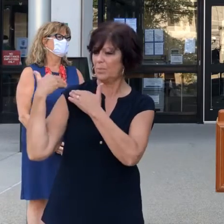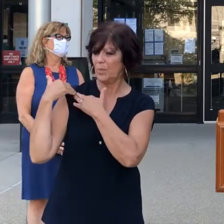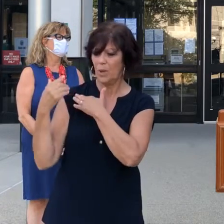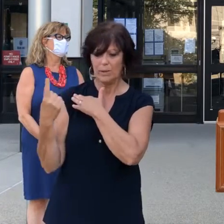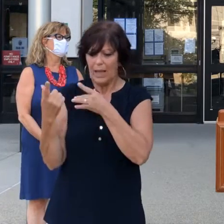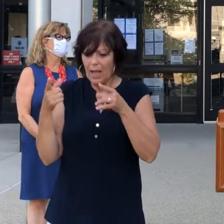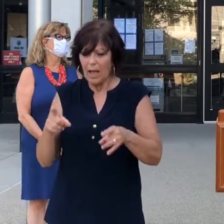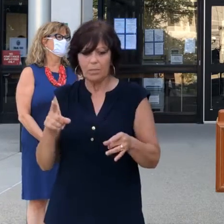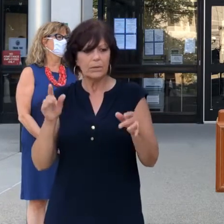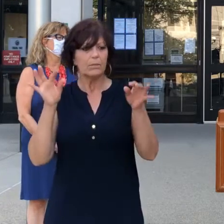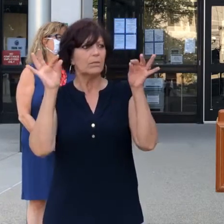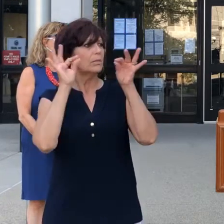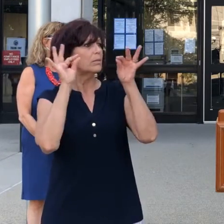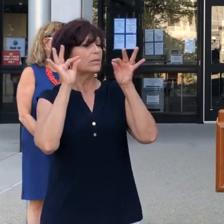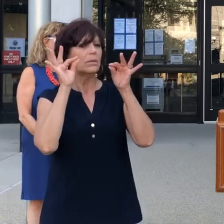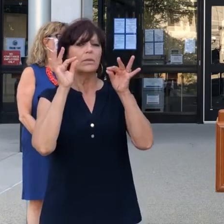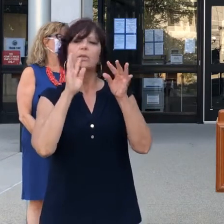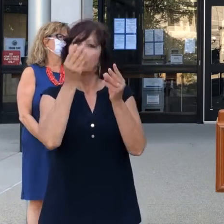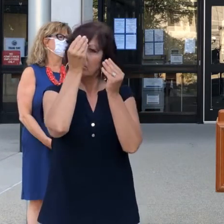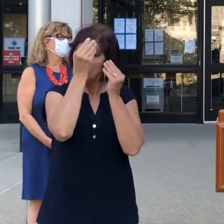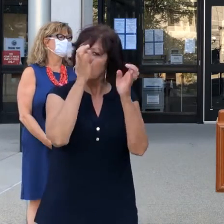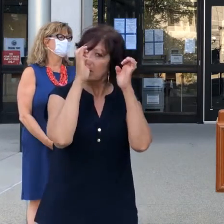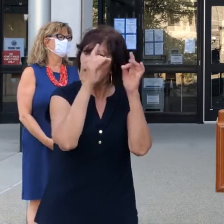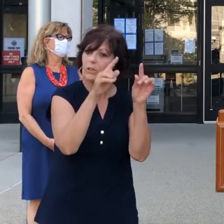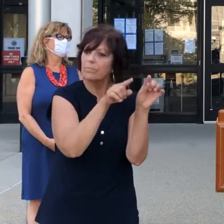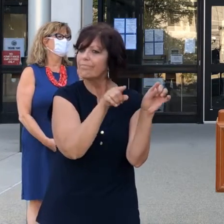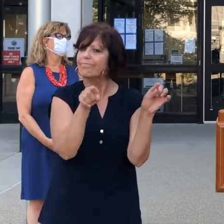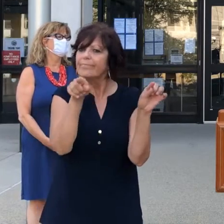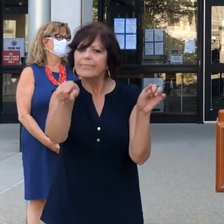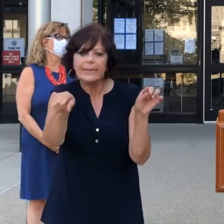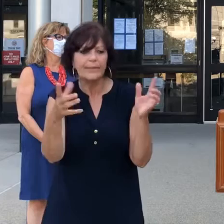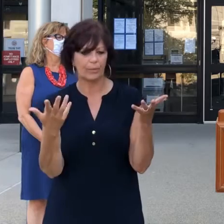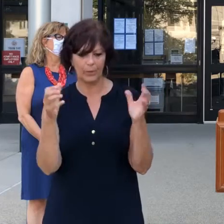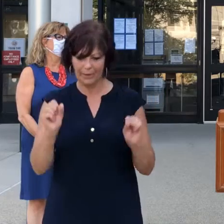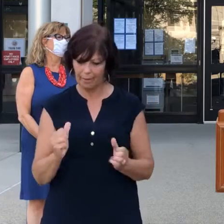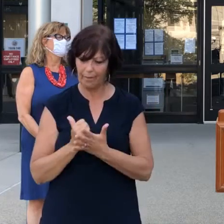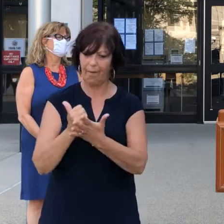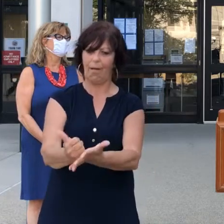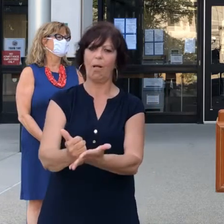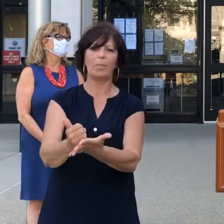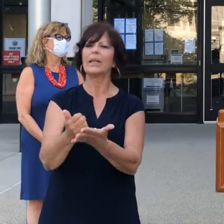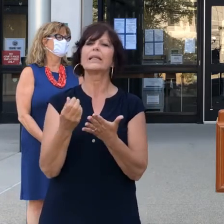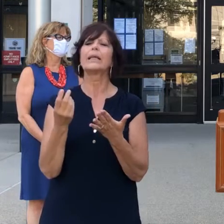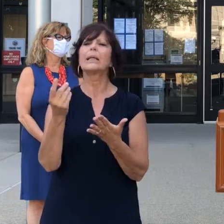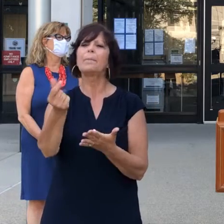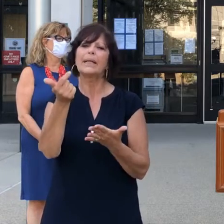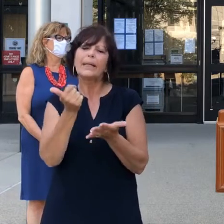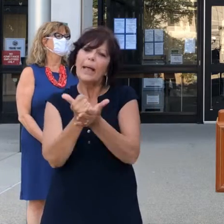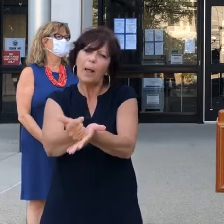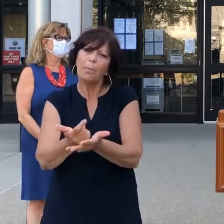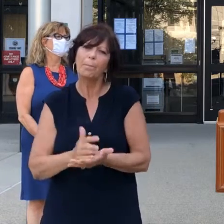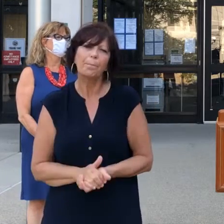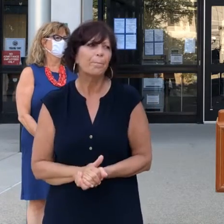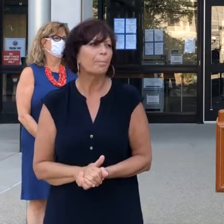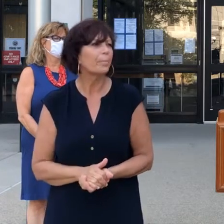don't know. So we give them the information, point them in the right direction, and we're able to get immediate assistance for the